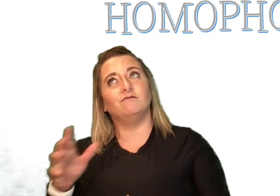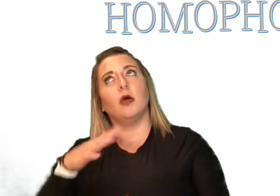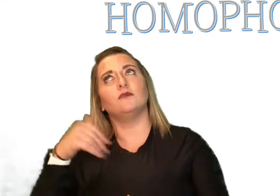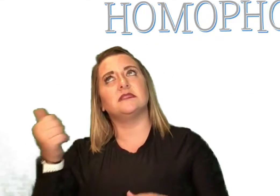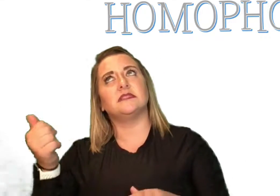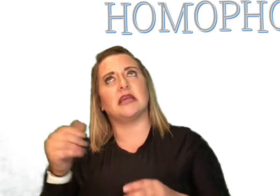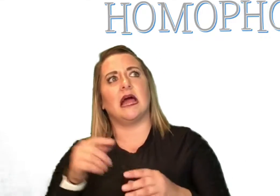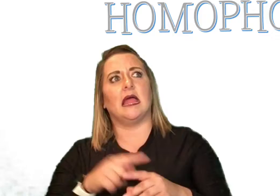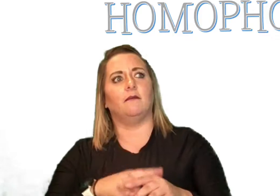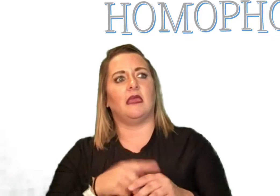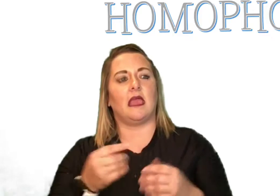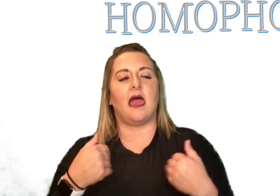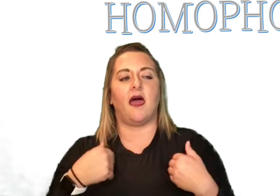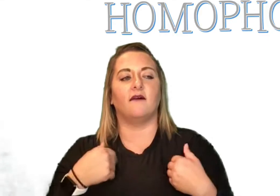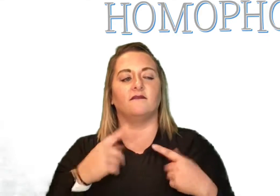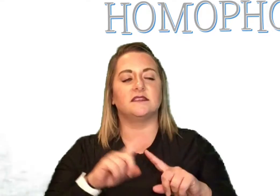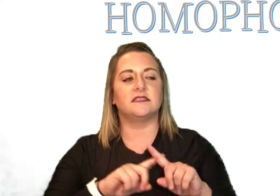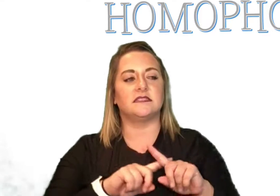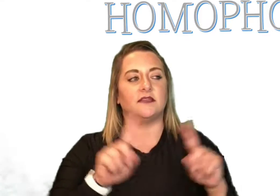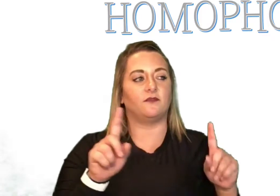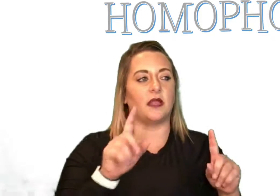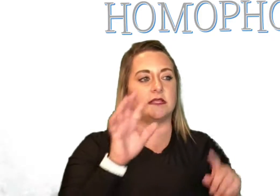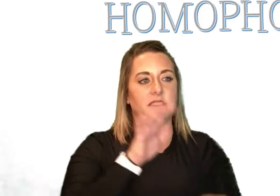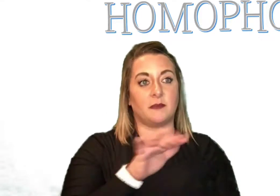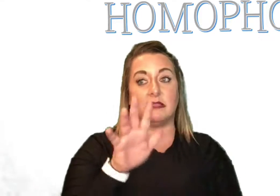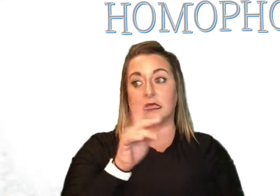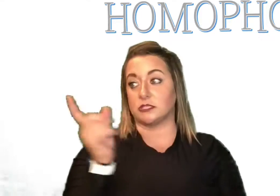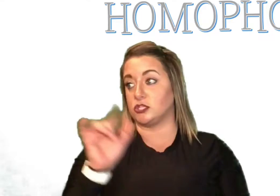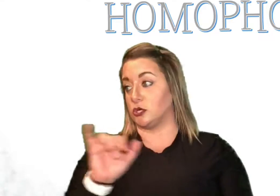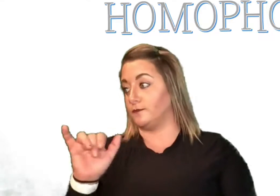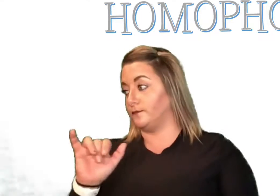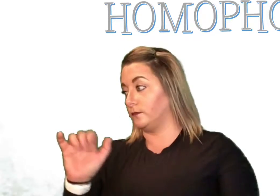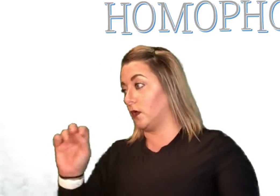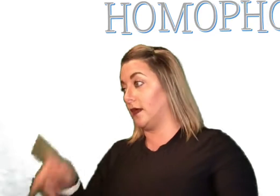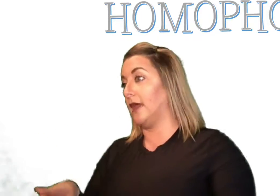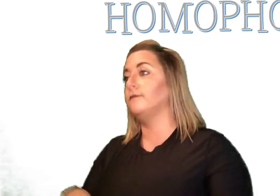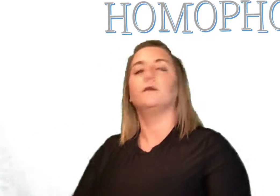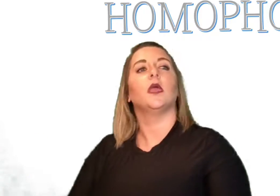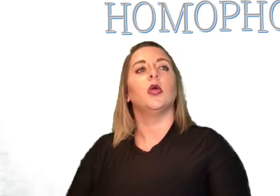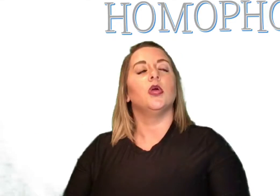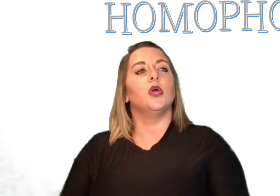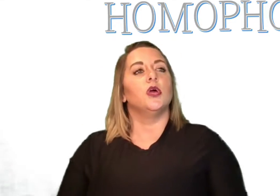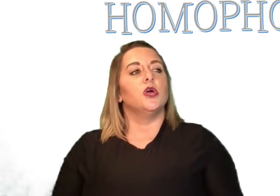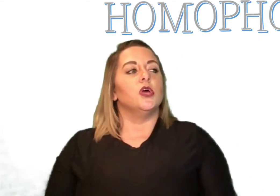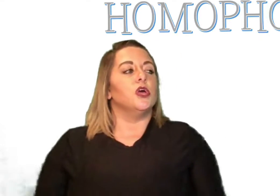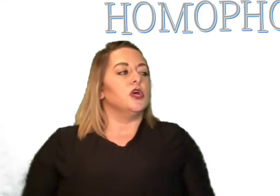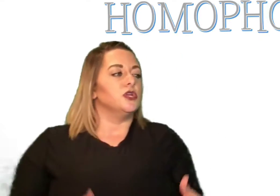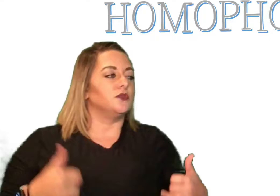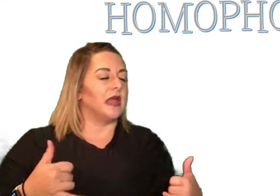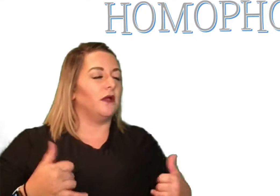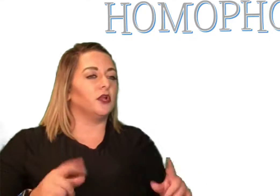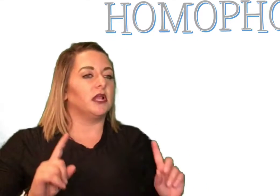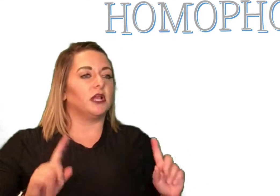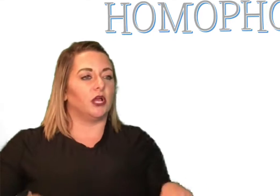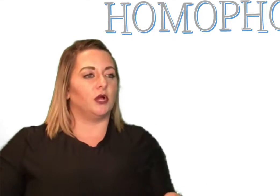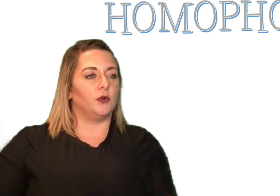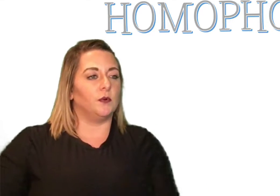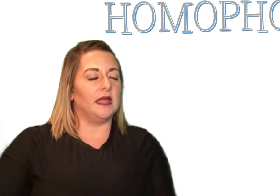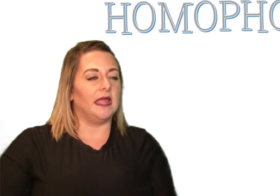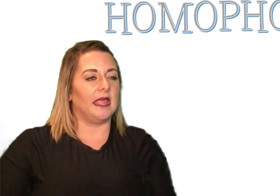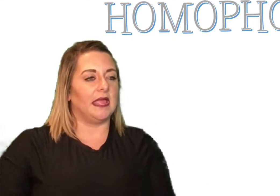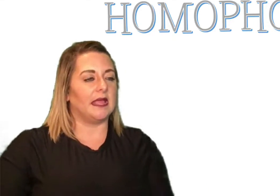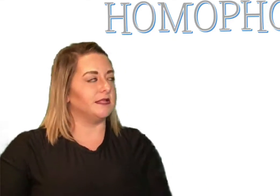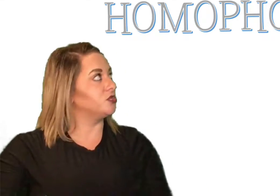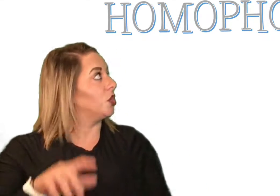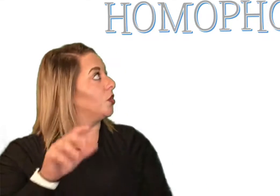all, most of the time, they have different spellings too. Okay? So now you're going to